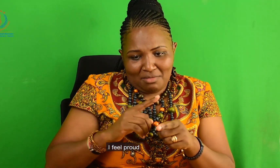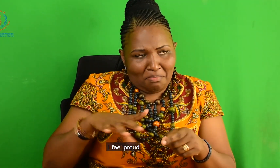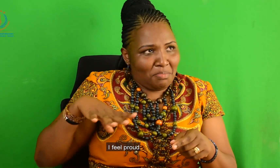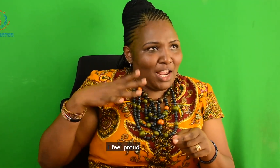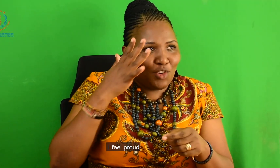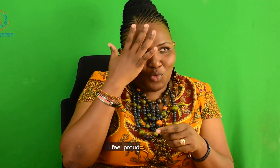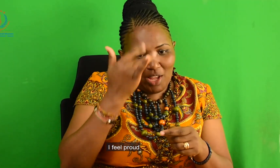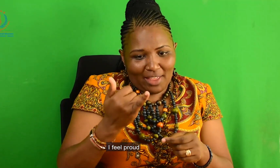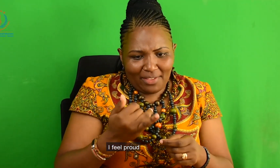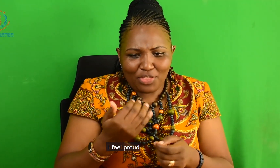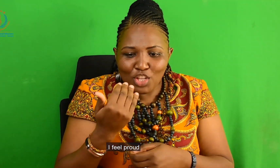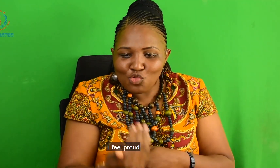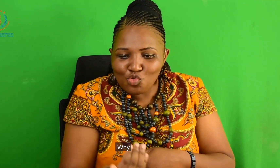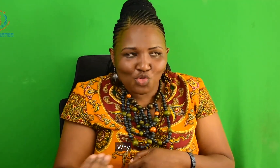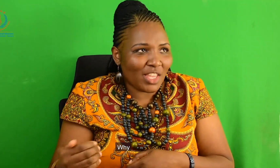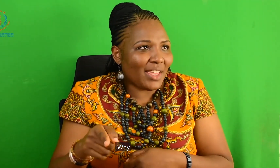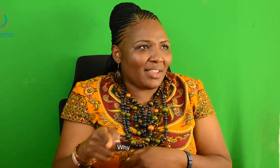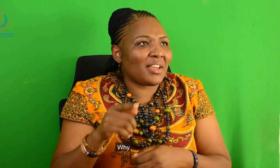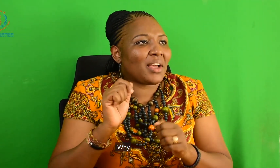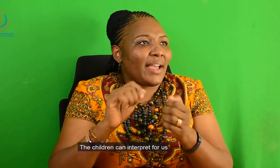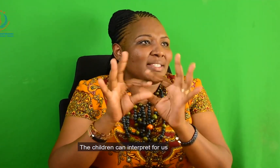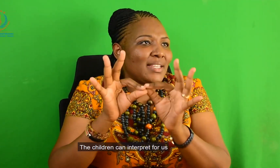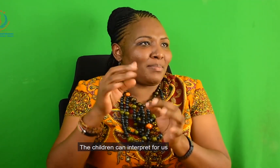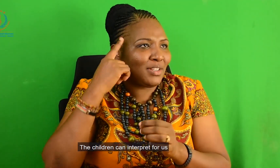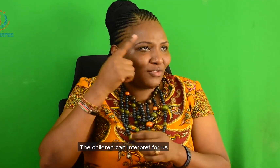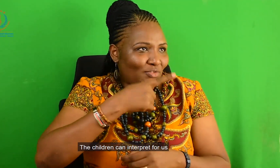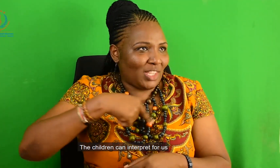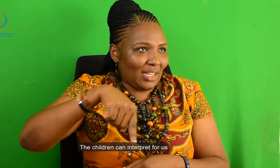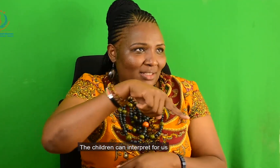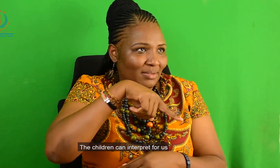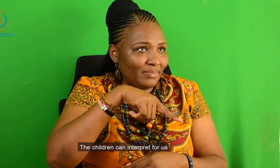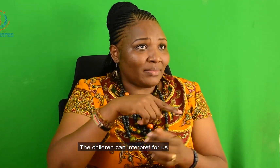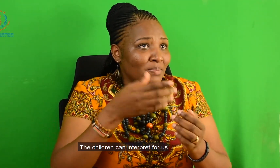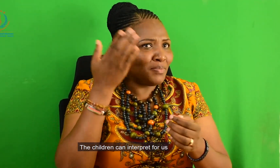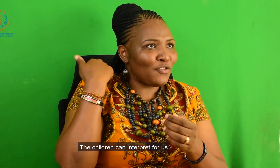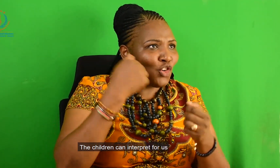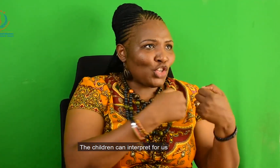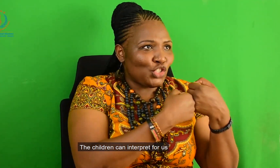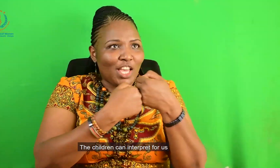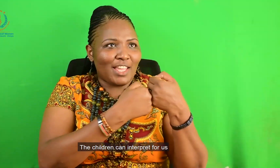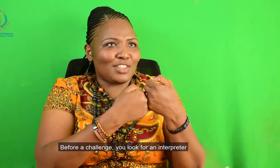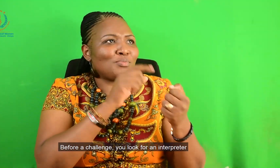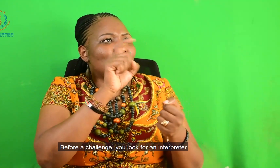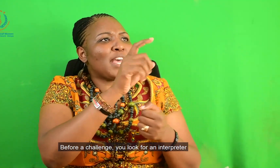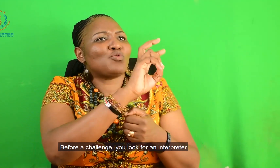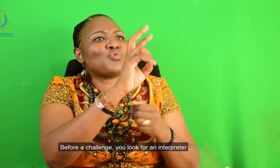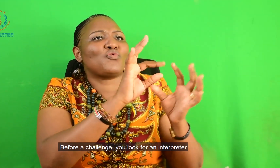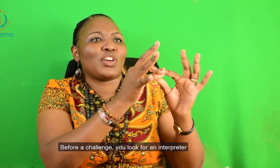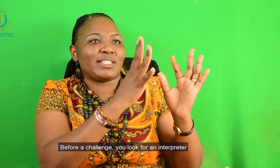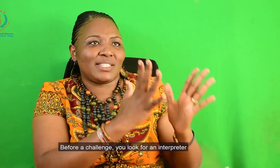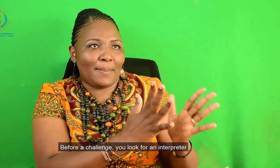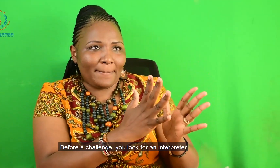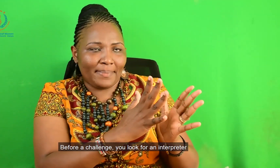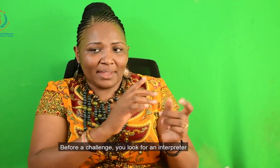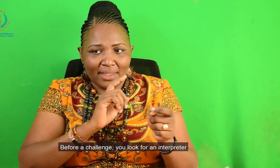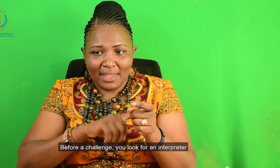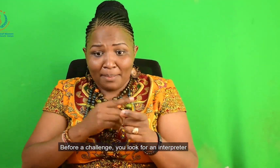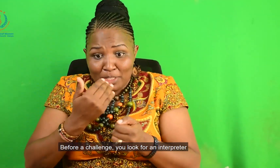proud. Why? The children can interpret for us. Before a challenge, you always look for